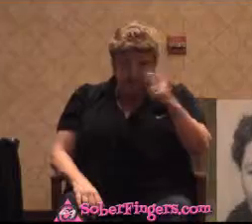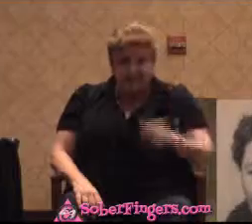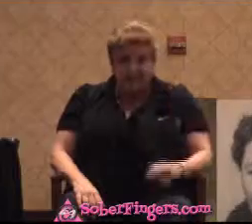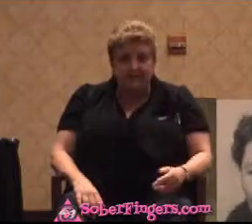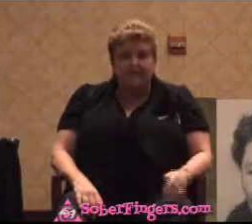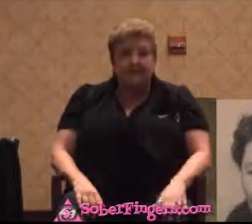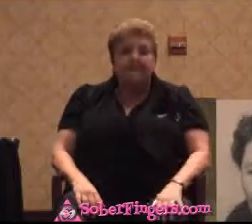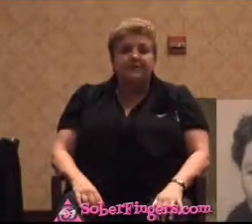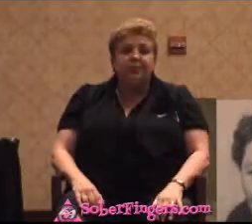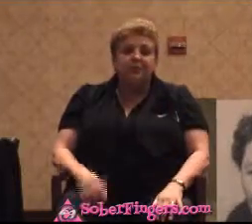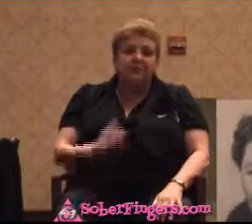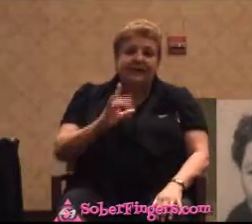jail. And